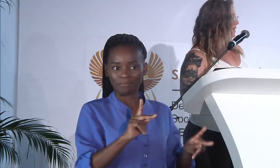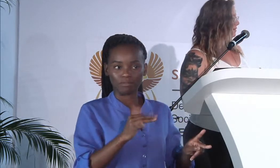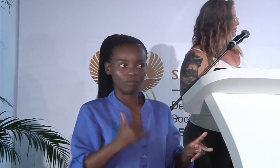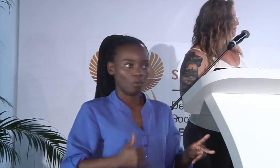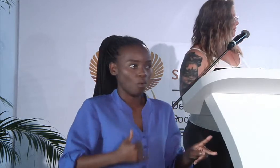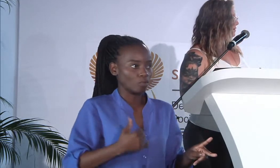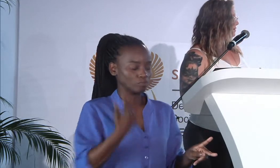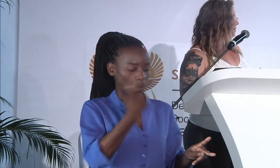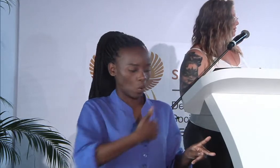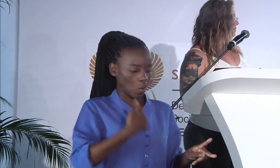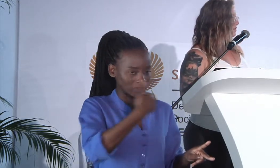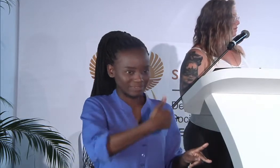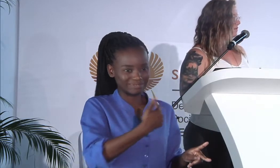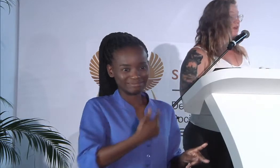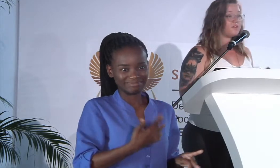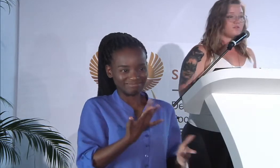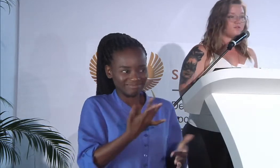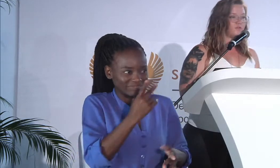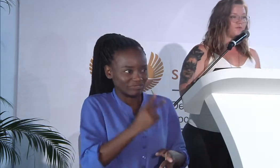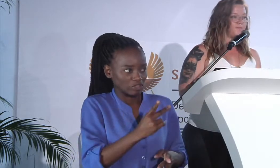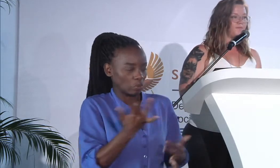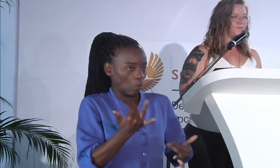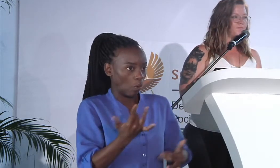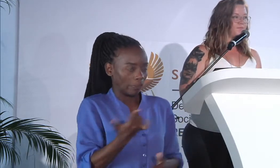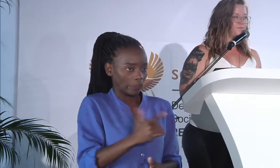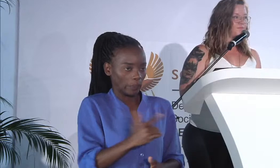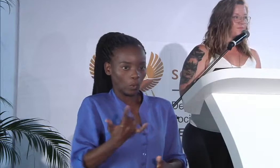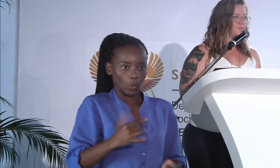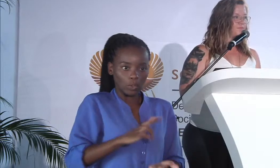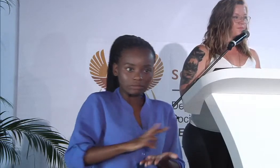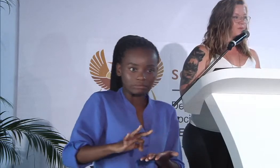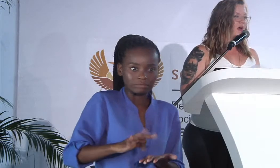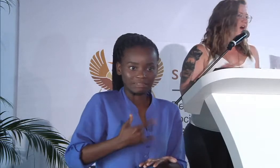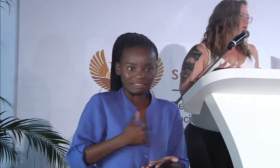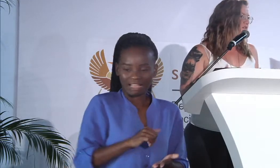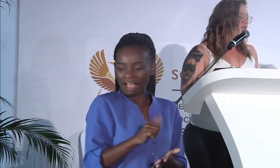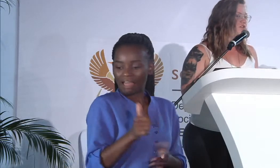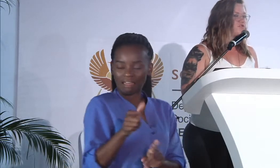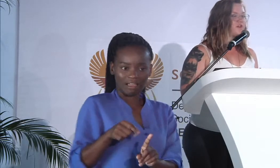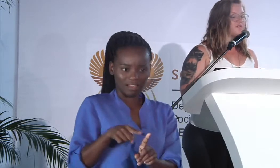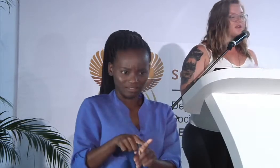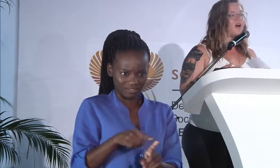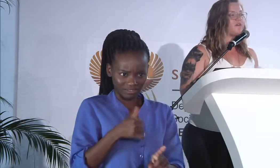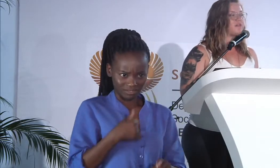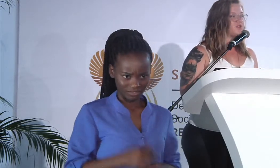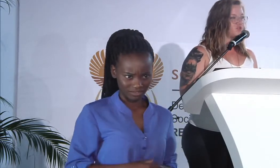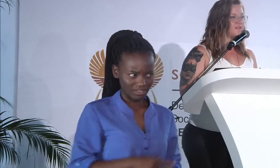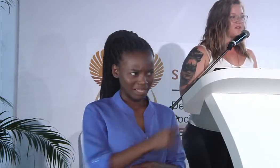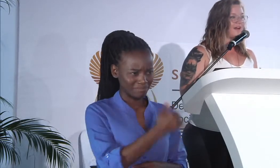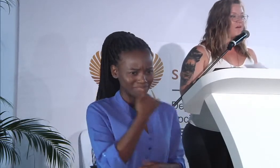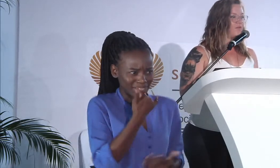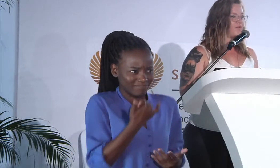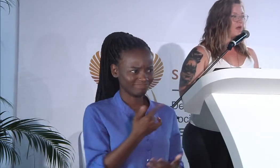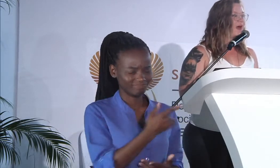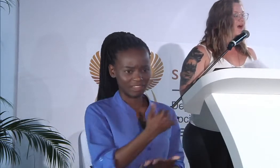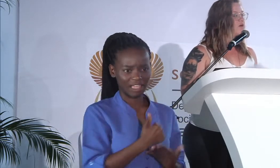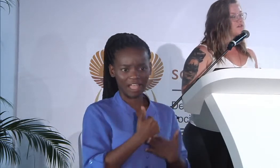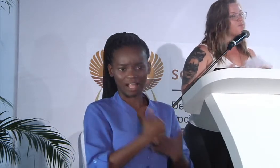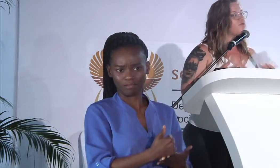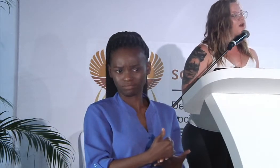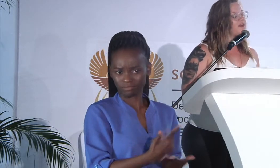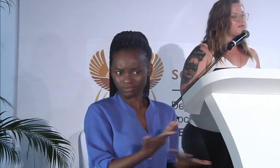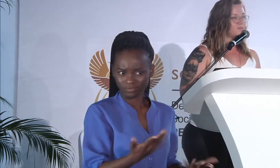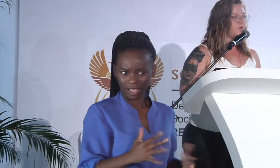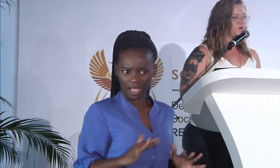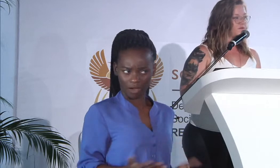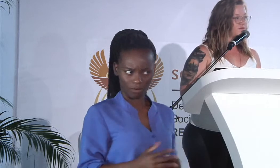way that others do, how is that constructive and how is that addressing health? How is that